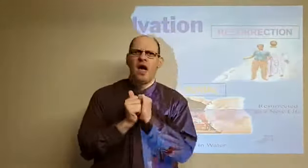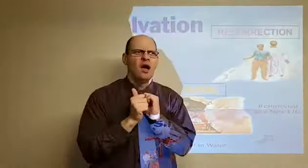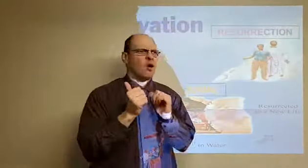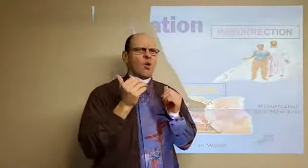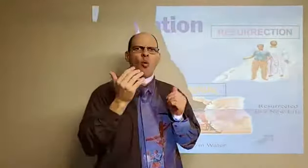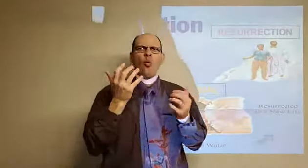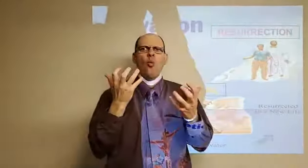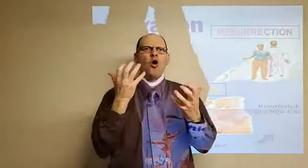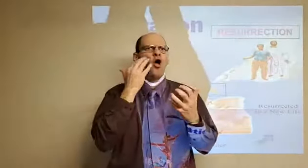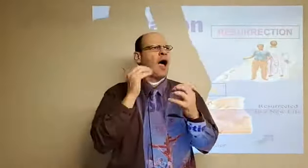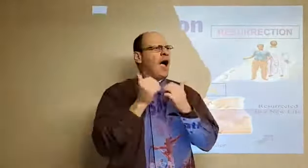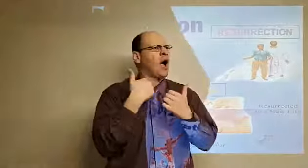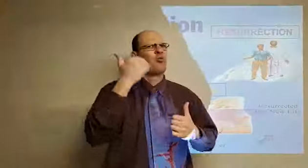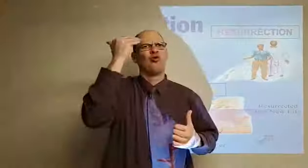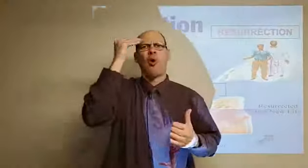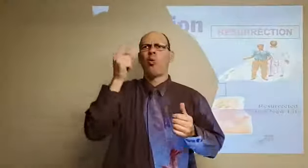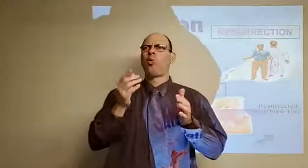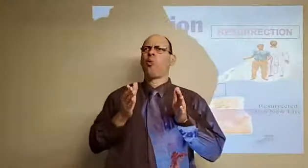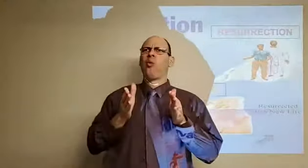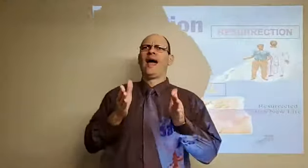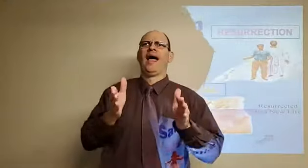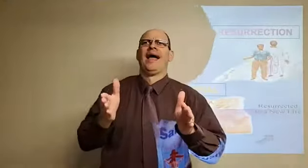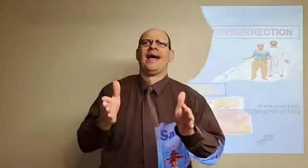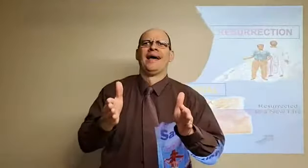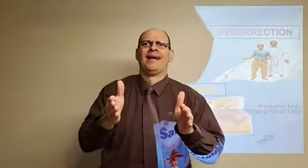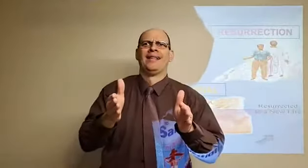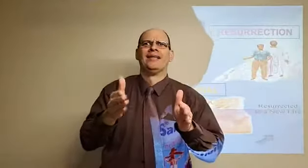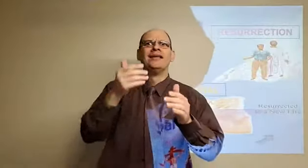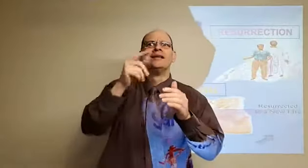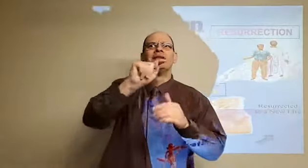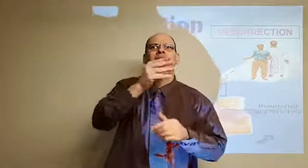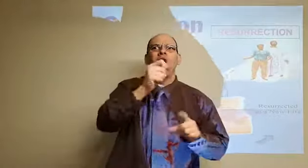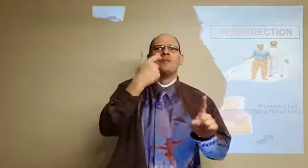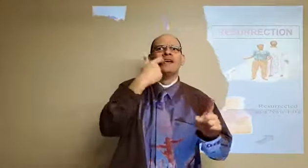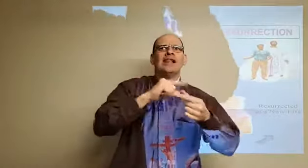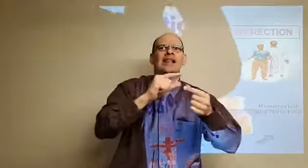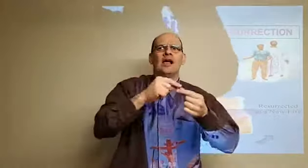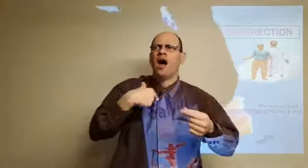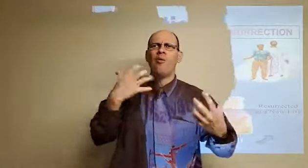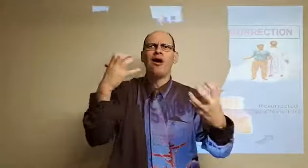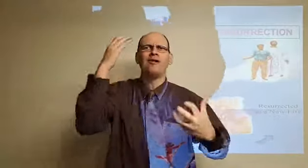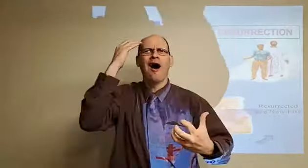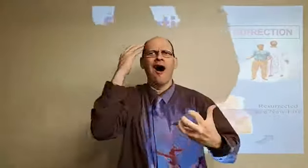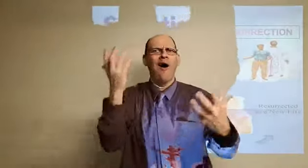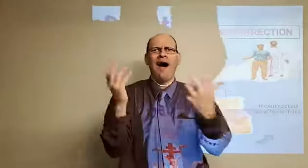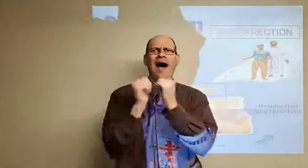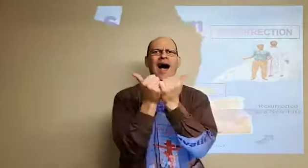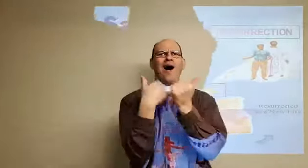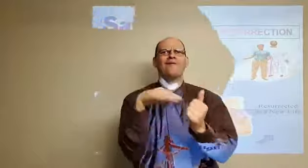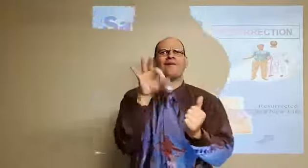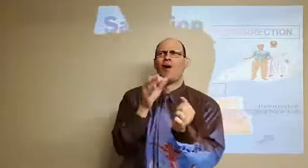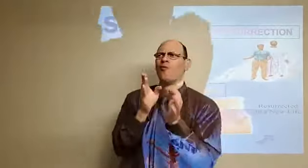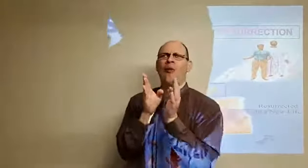and you think well how do I know what is the right way how do I go you know just like Thomas Thomas wanted to know